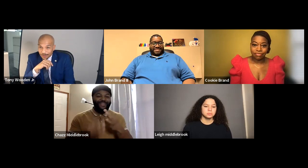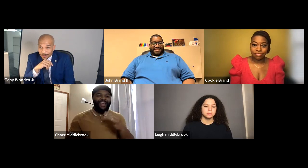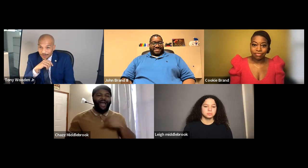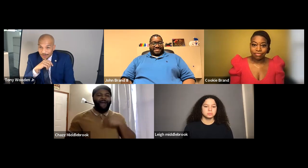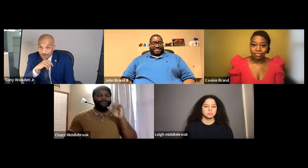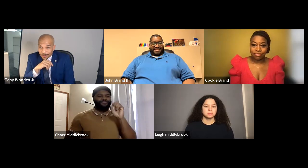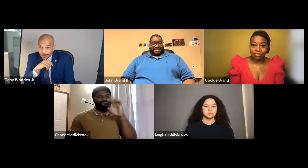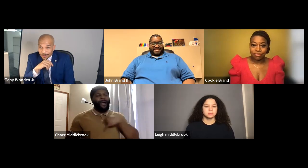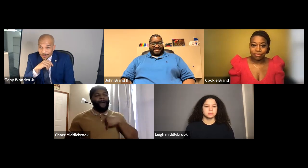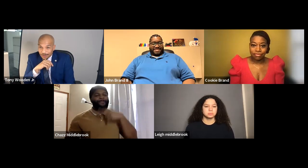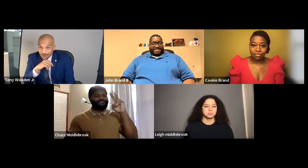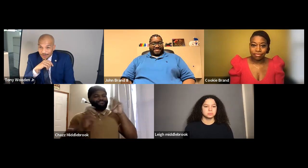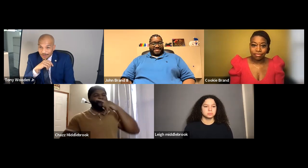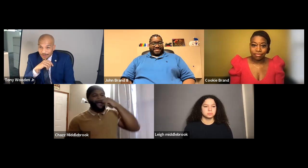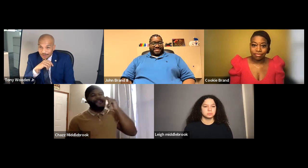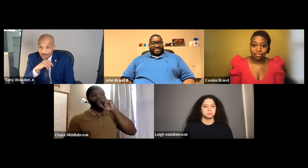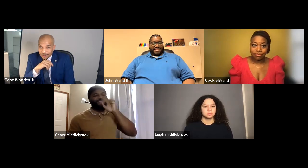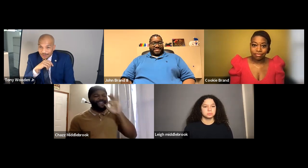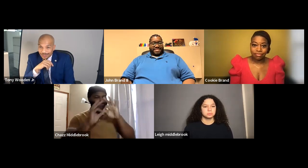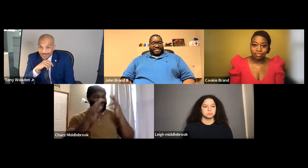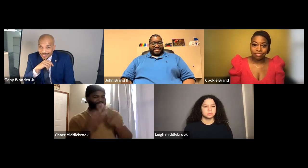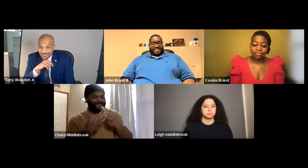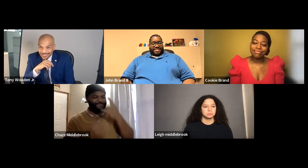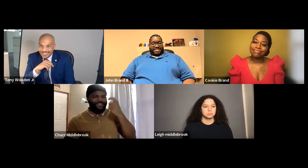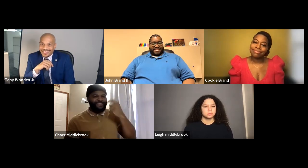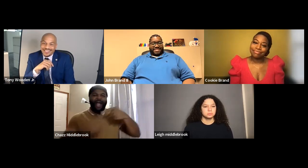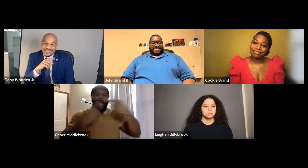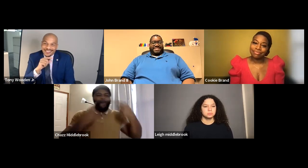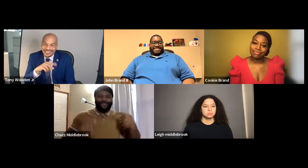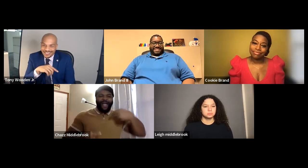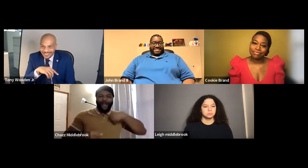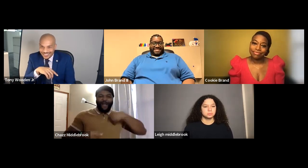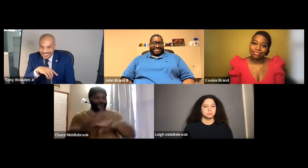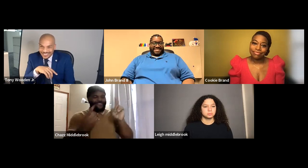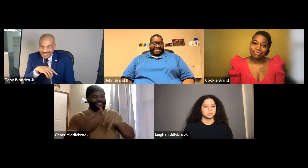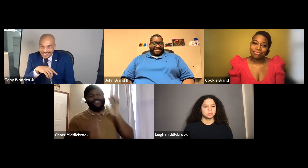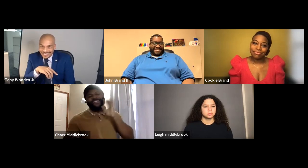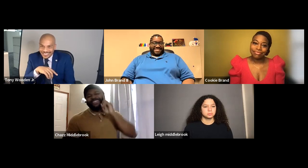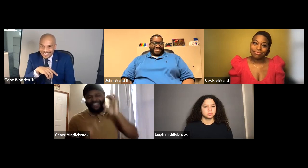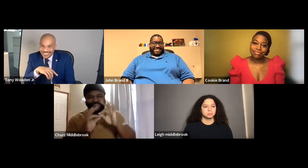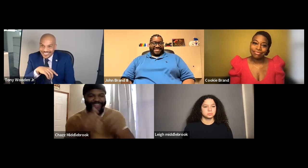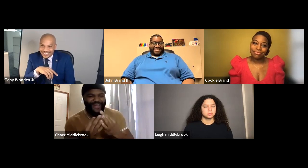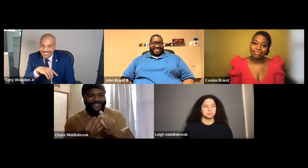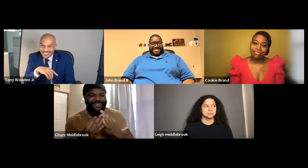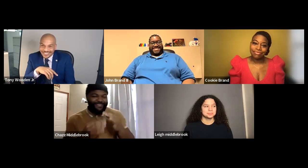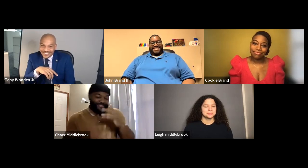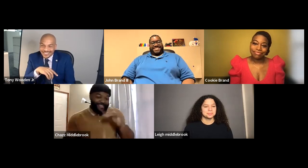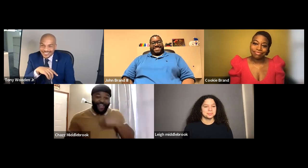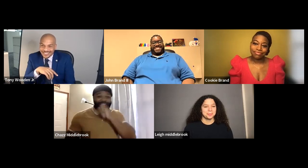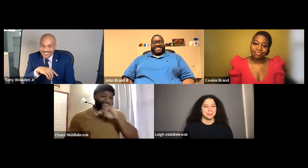mentioned I've told my family several times, I'm the ugly duckling of the family because I was born to a deaf family and